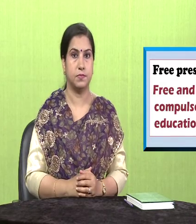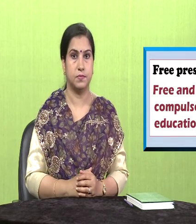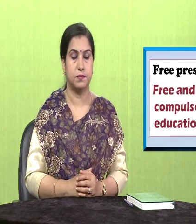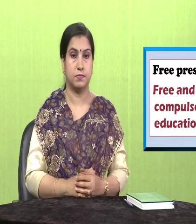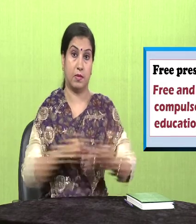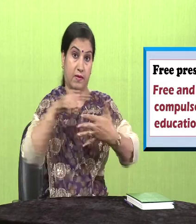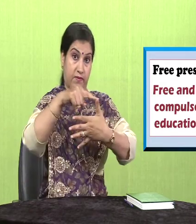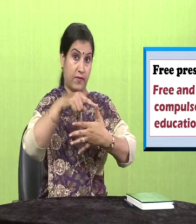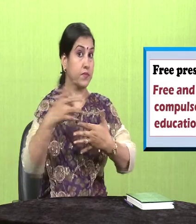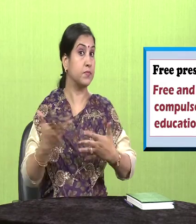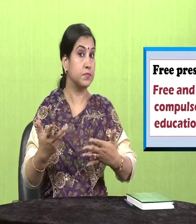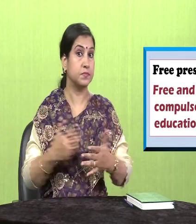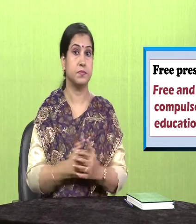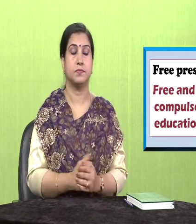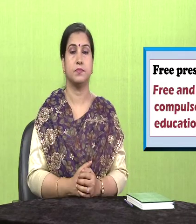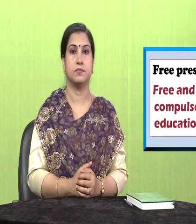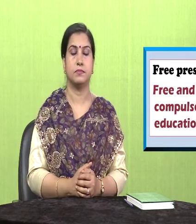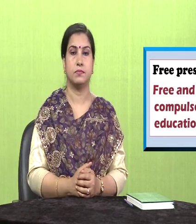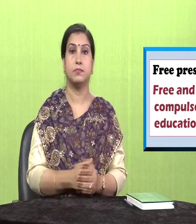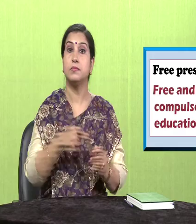Fifth one is, in a democracy,